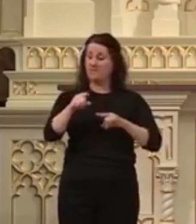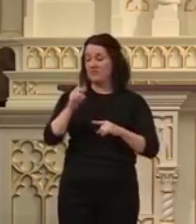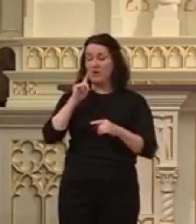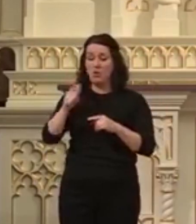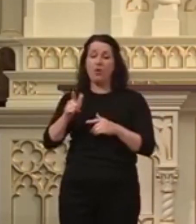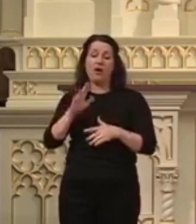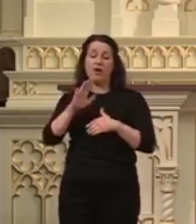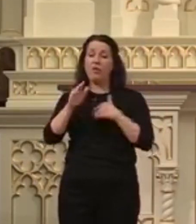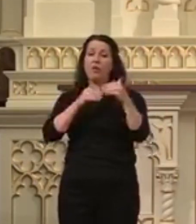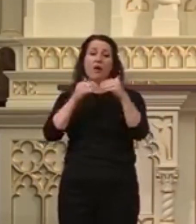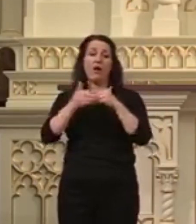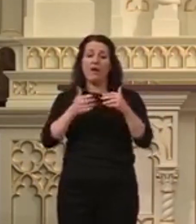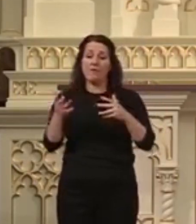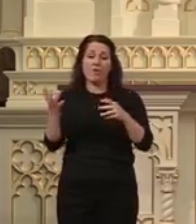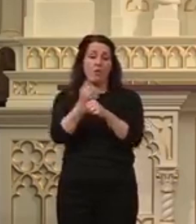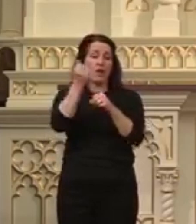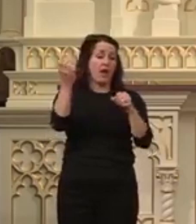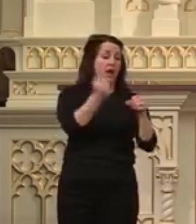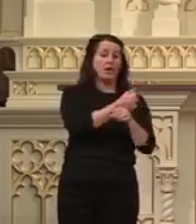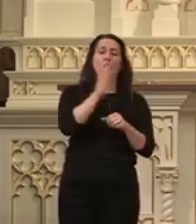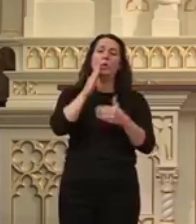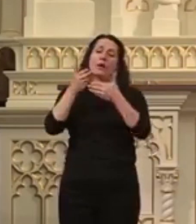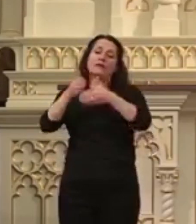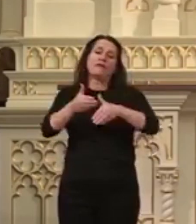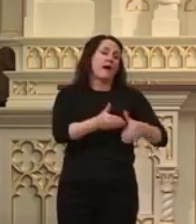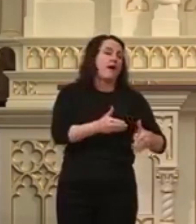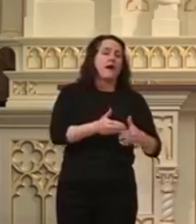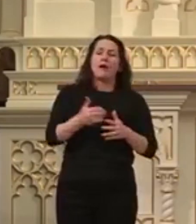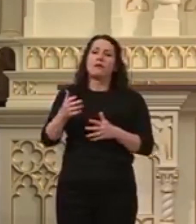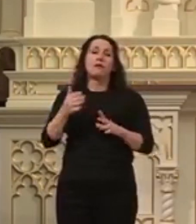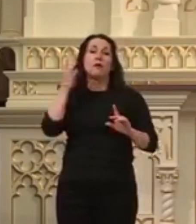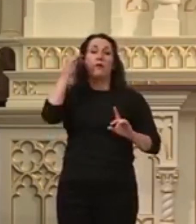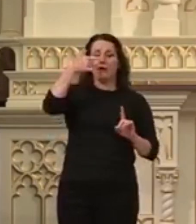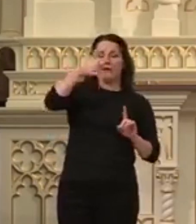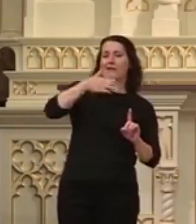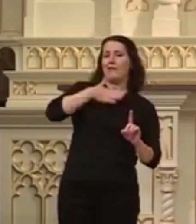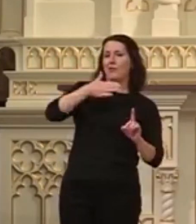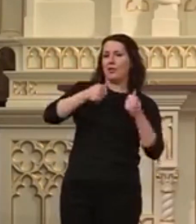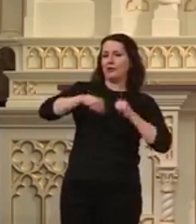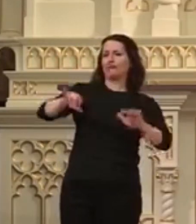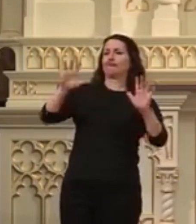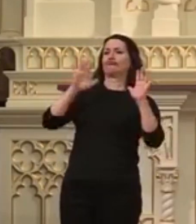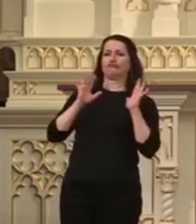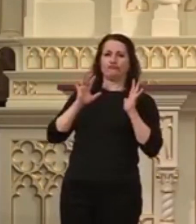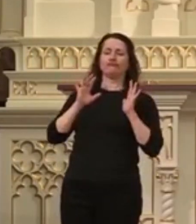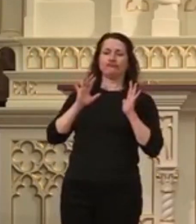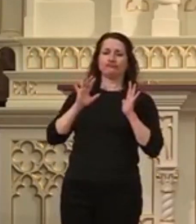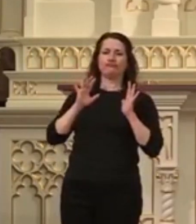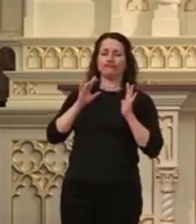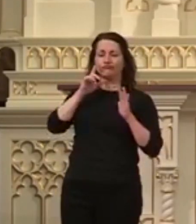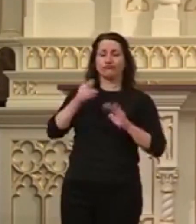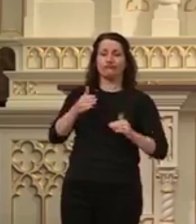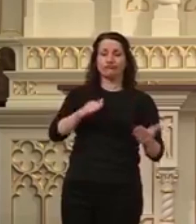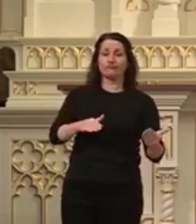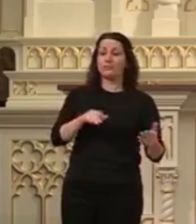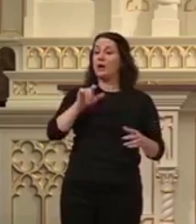mighty, because he surrendered himself to death, and he was counted among the